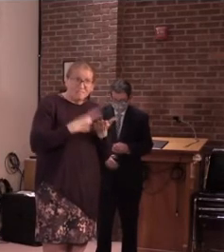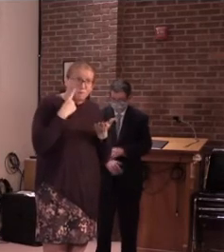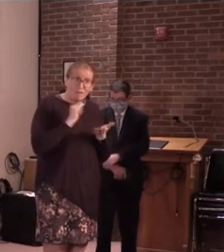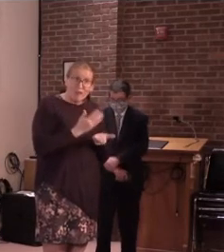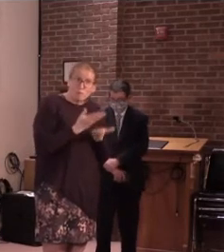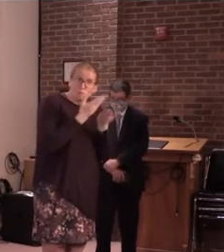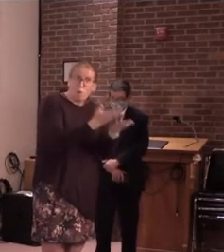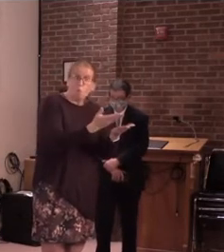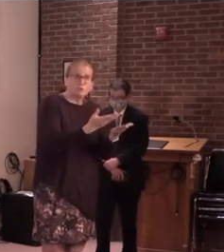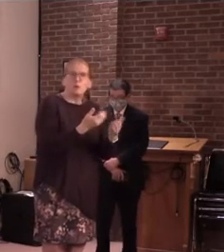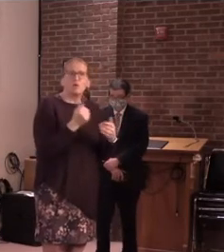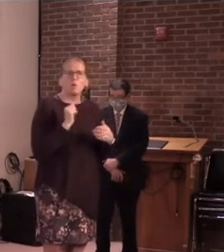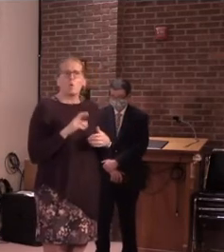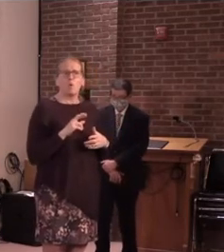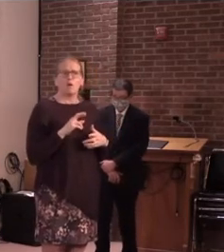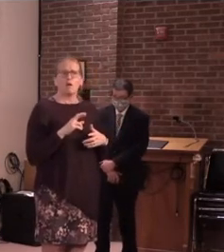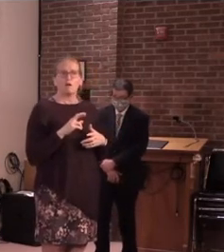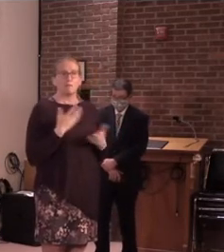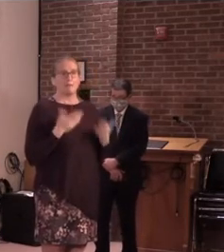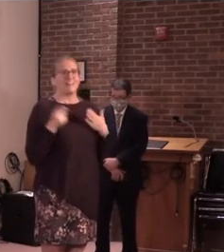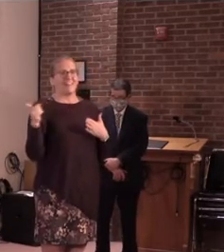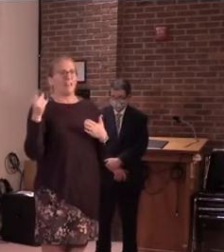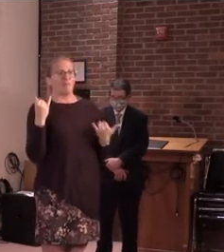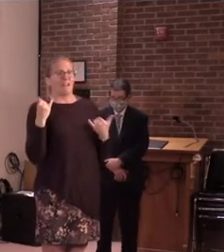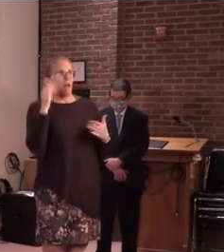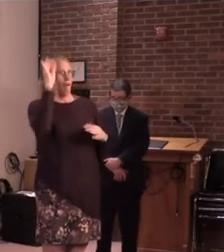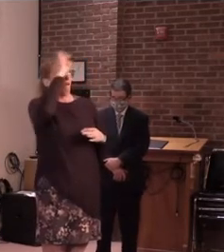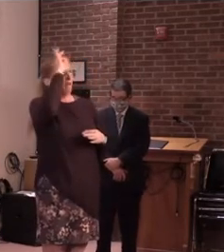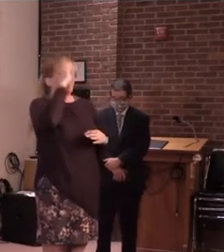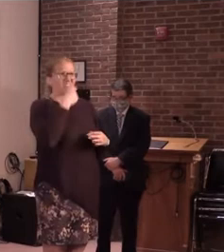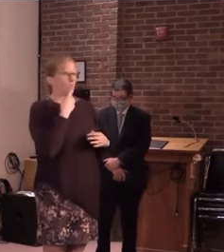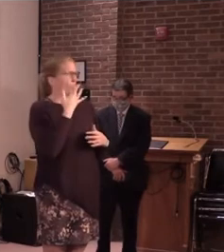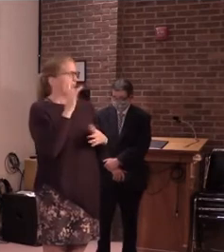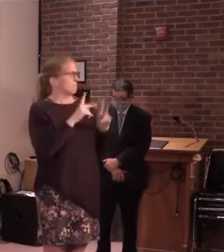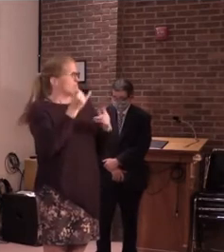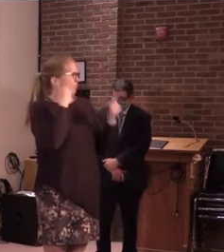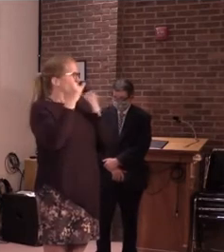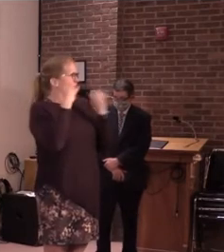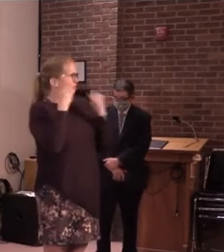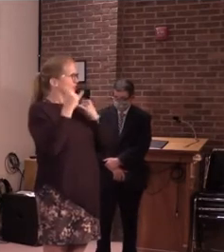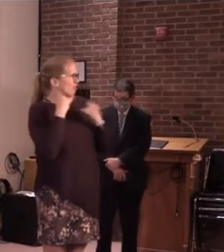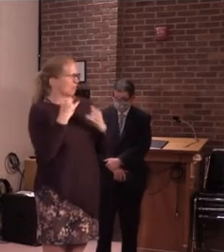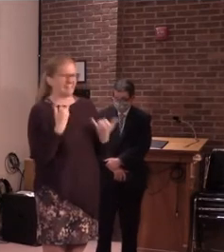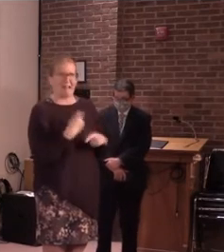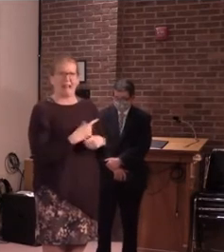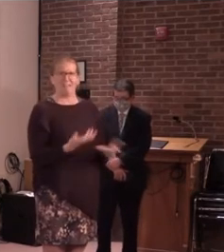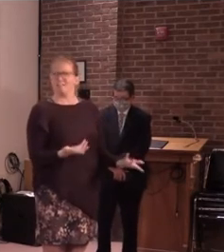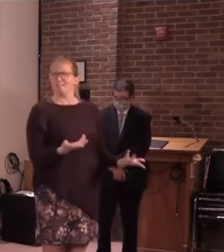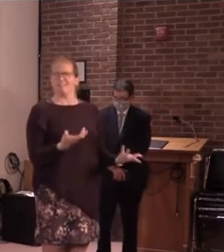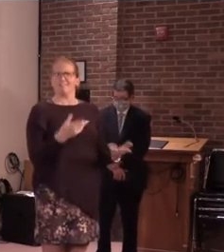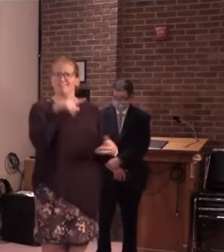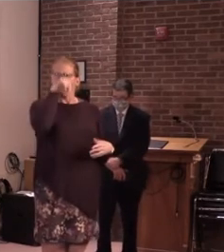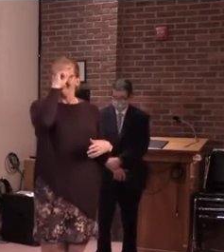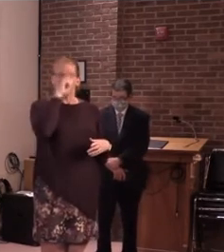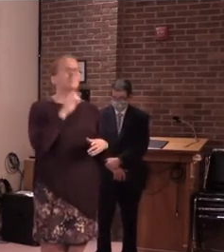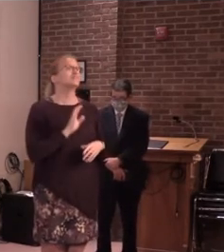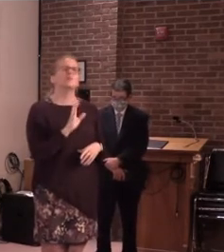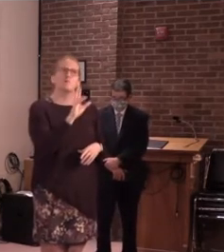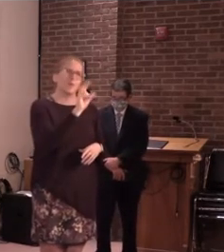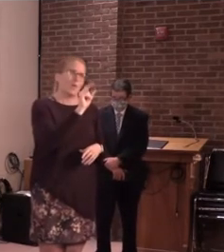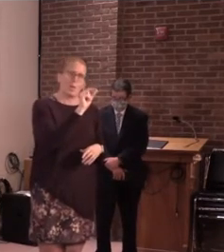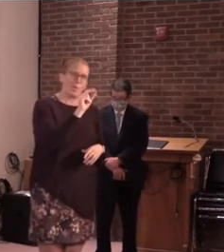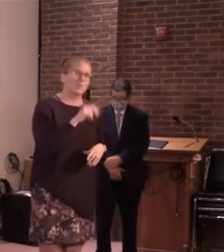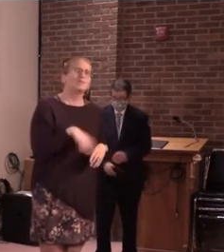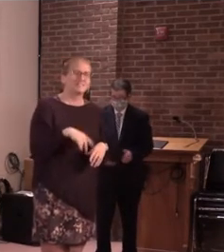Or is their phone going to start ringing this afternoon and they're going to be scratching their heads? No, there's been a fair amount